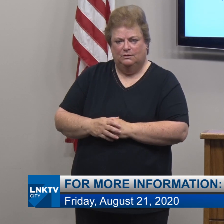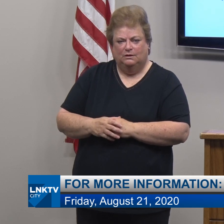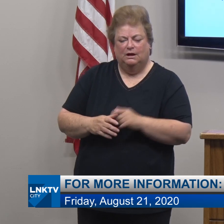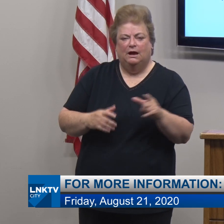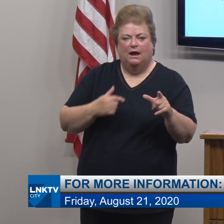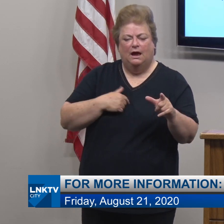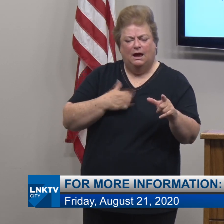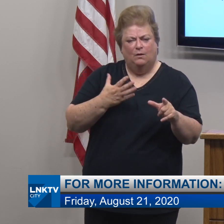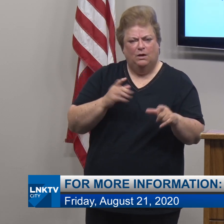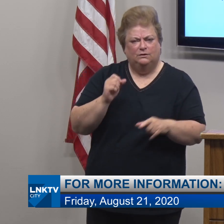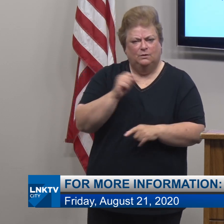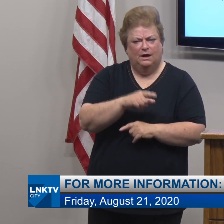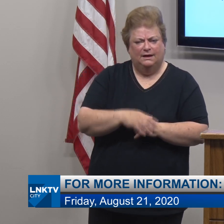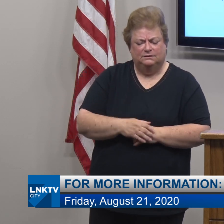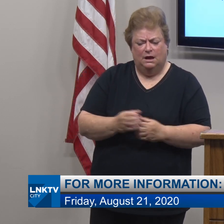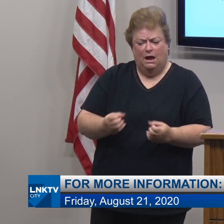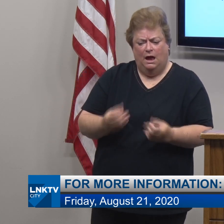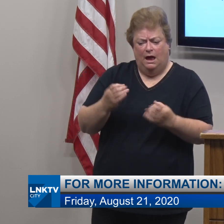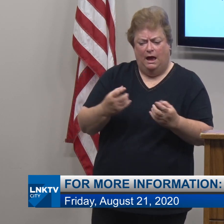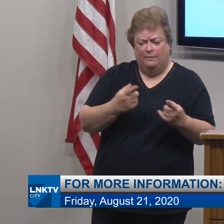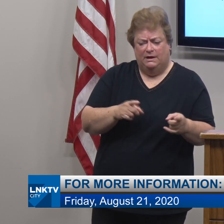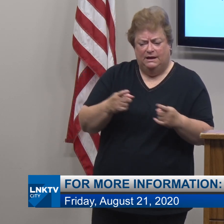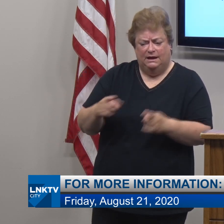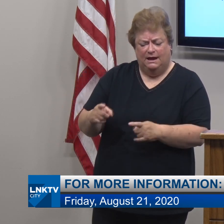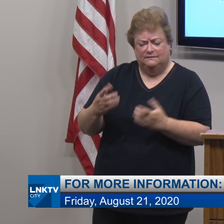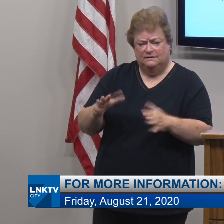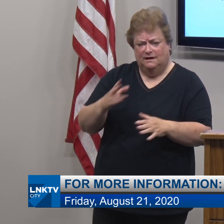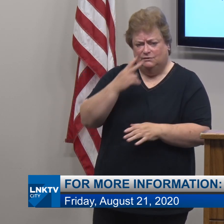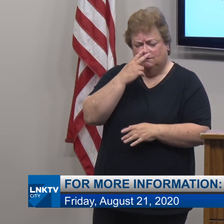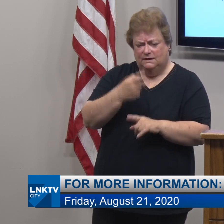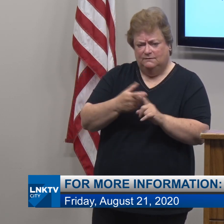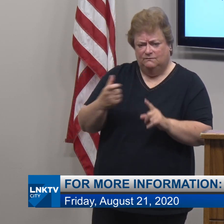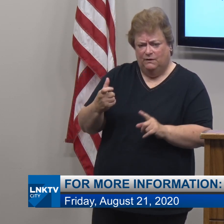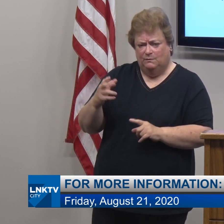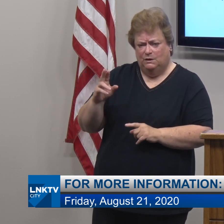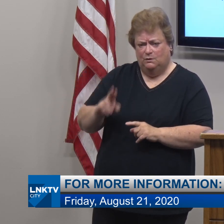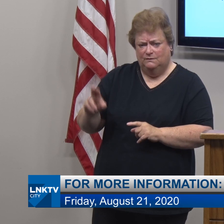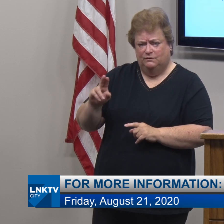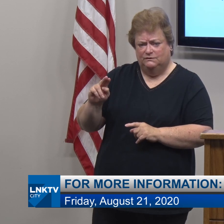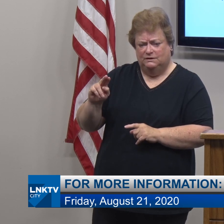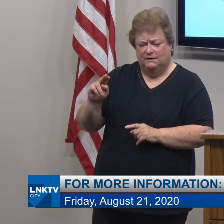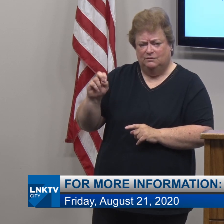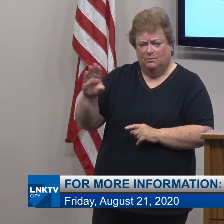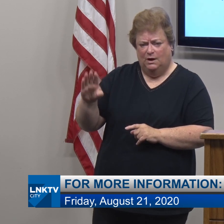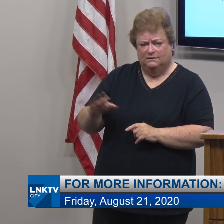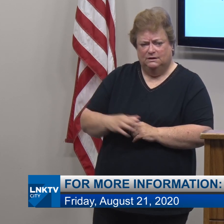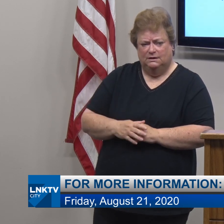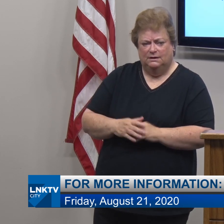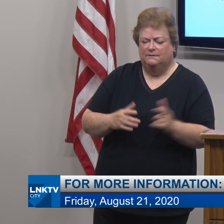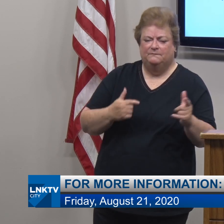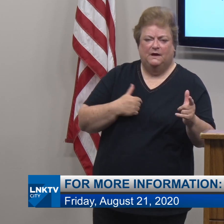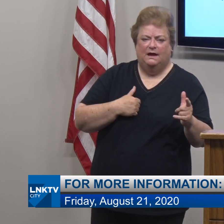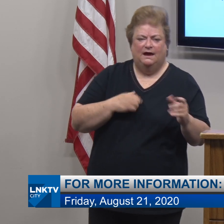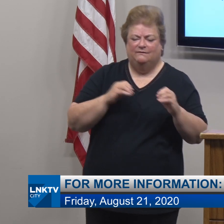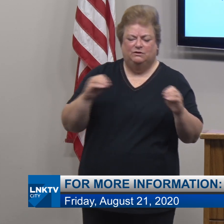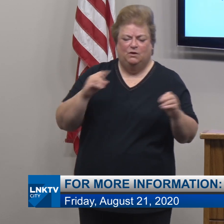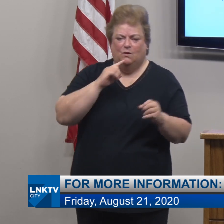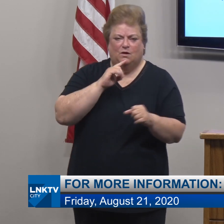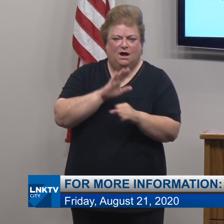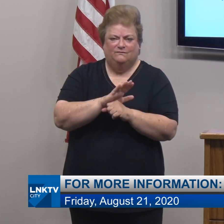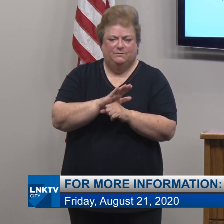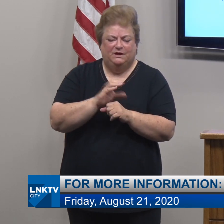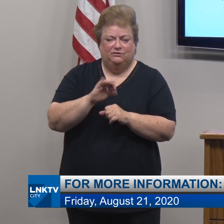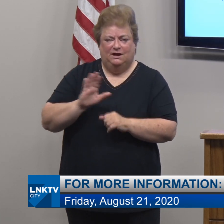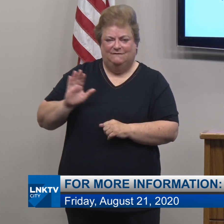just ask, how many cases have you seen from the University of Nebraska-Lincoln? You know, I don't have any confirmation of